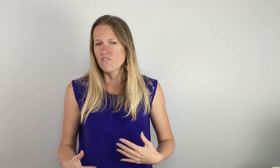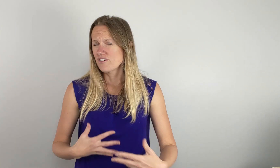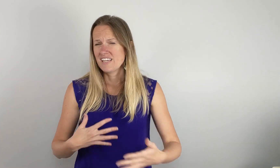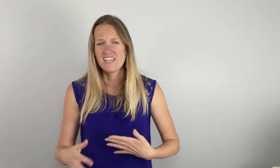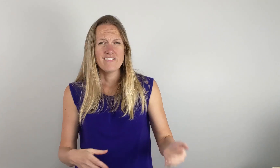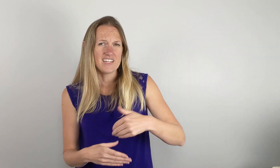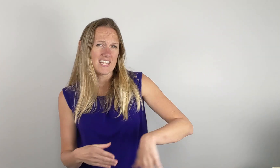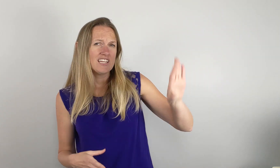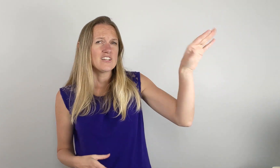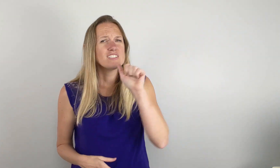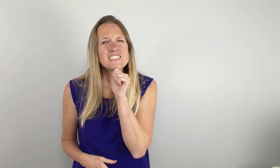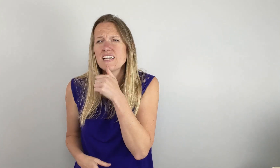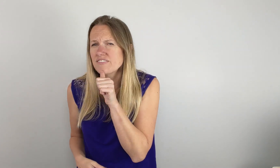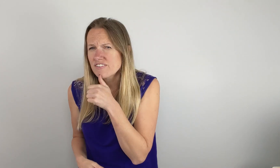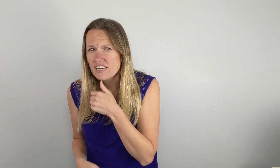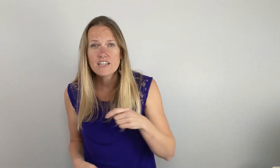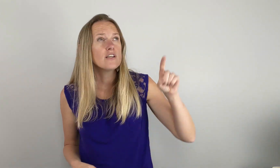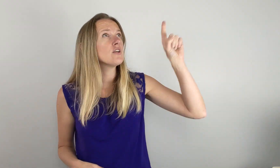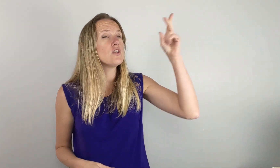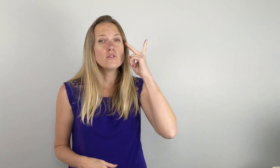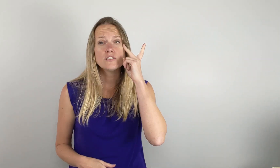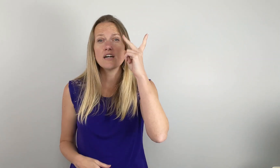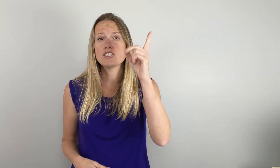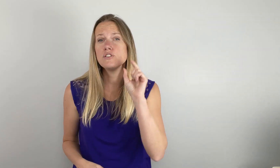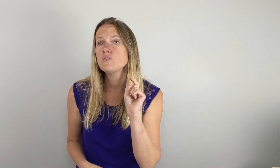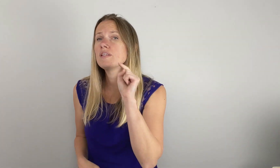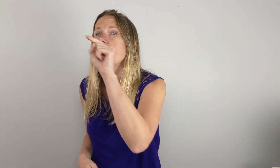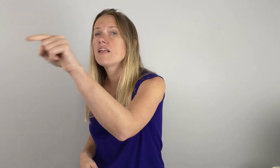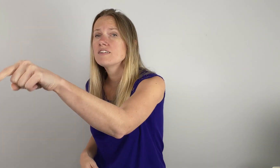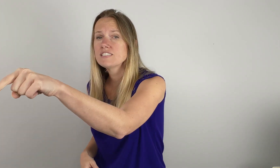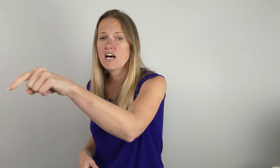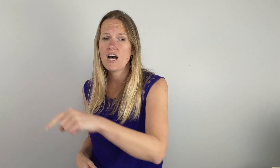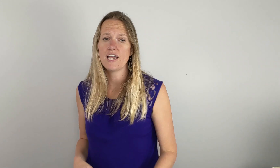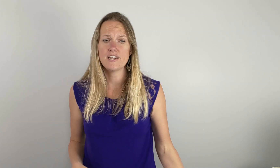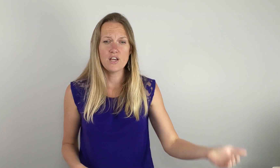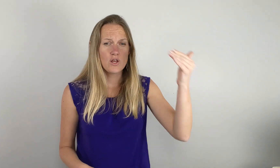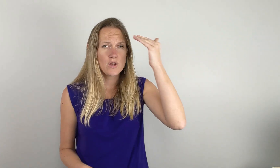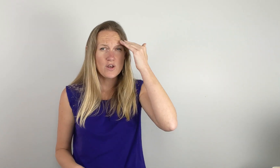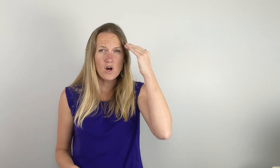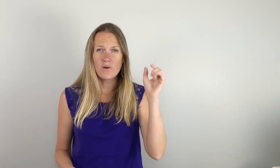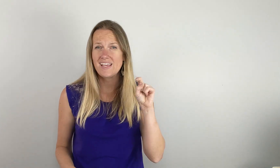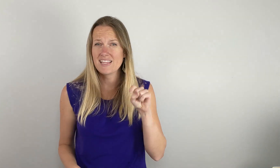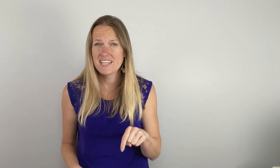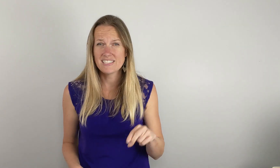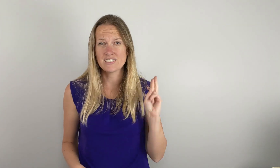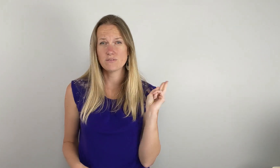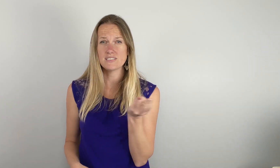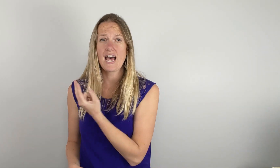For even in your suffering, you saw to the other side, knowing this was